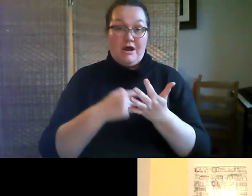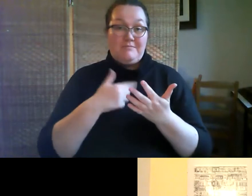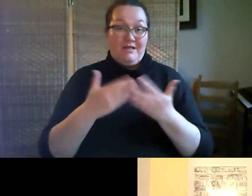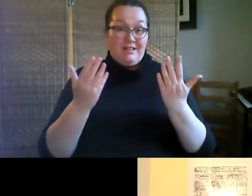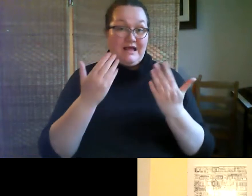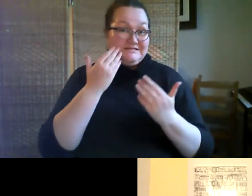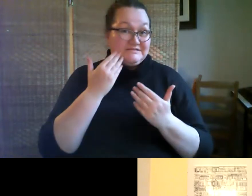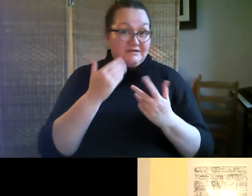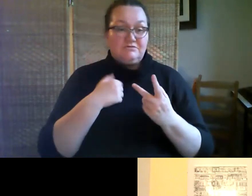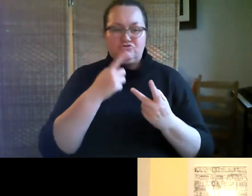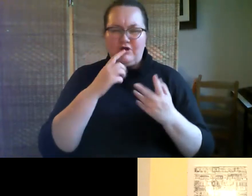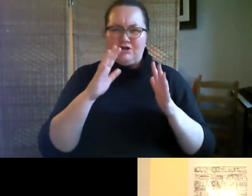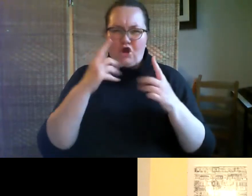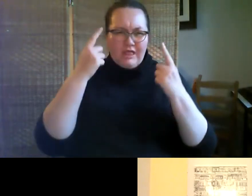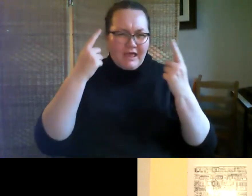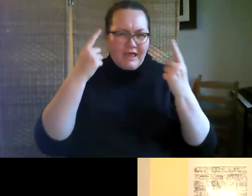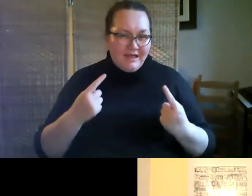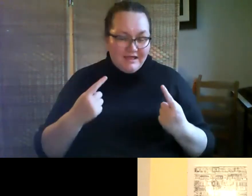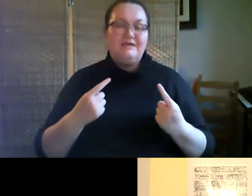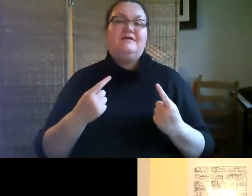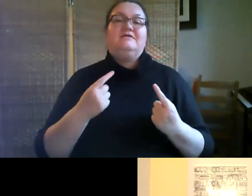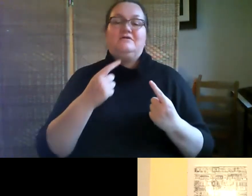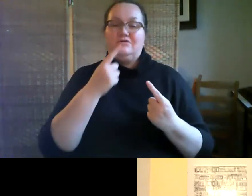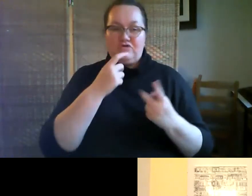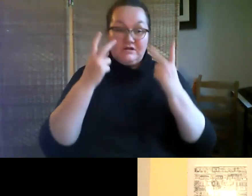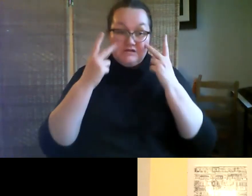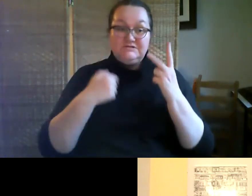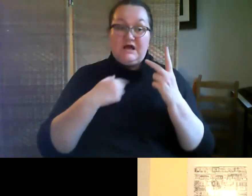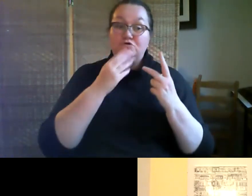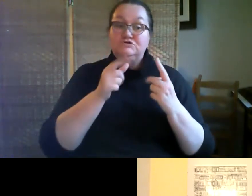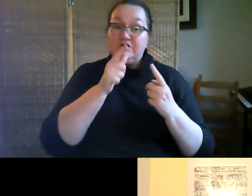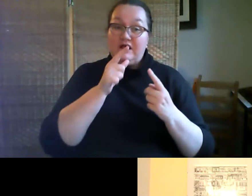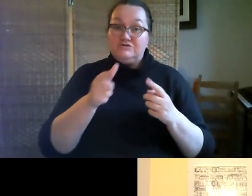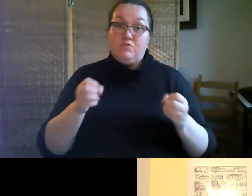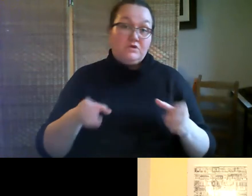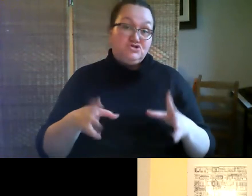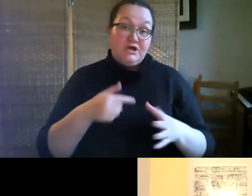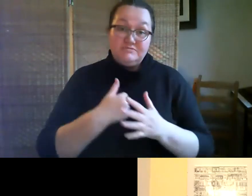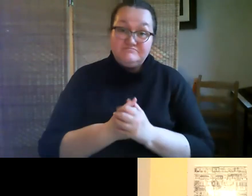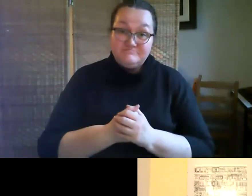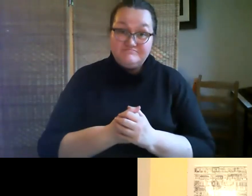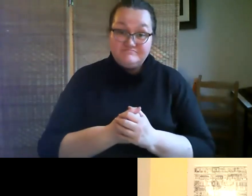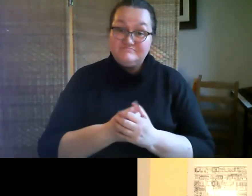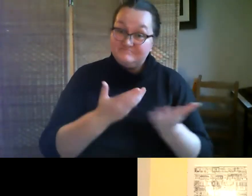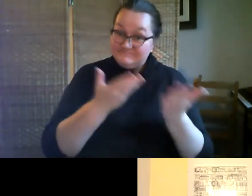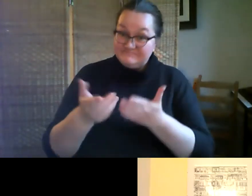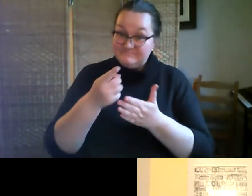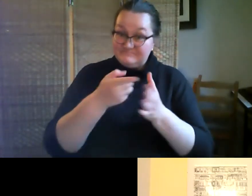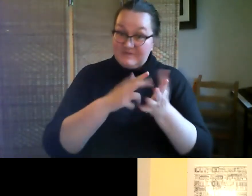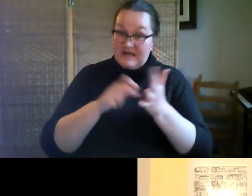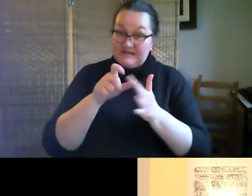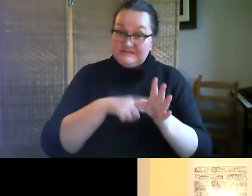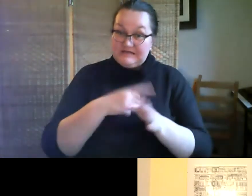red curly-ish hair, and red glasses, and I'm an electric wheelchair user. So back to you, Andy. Brilliant, thank you.